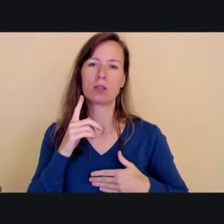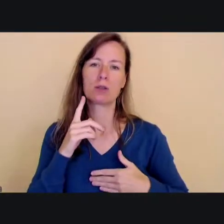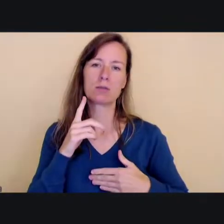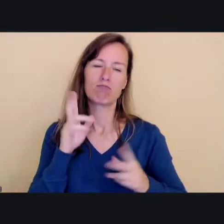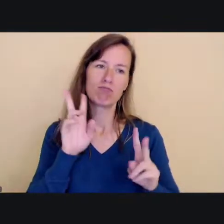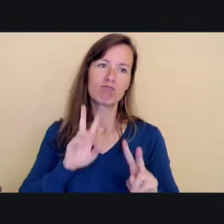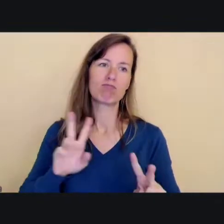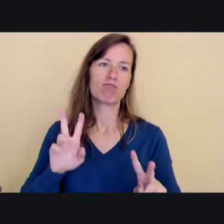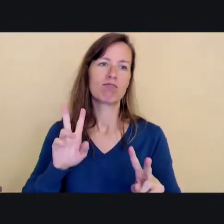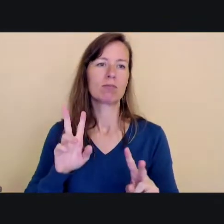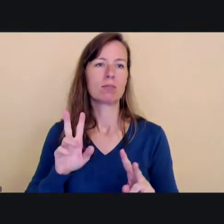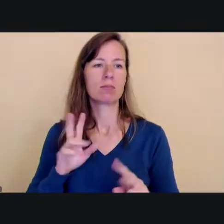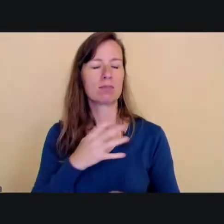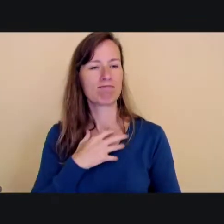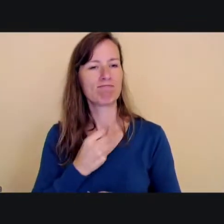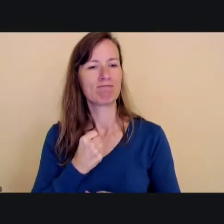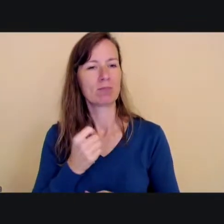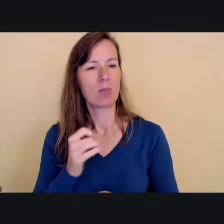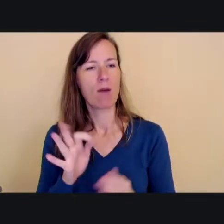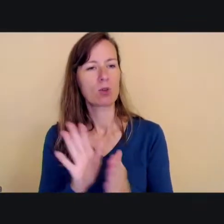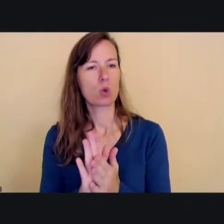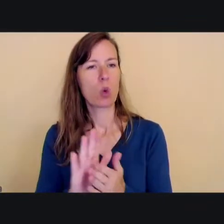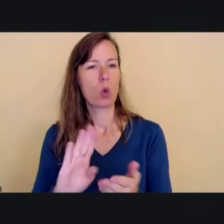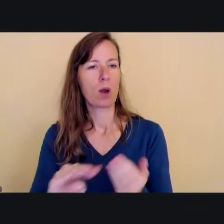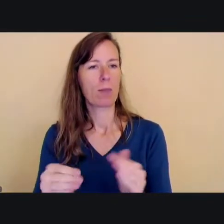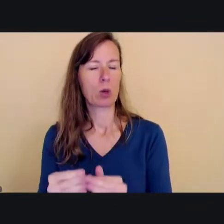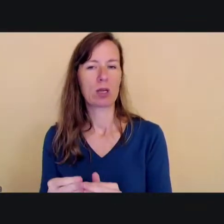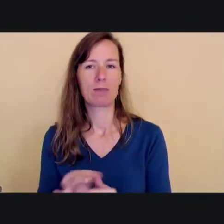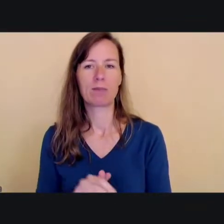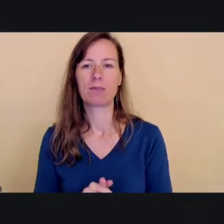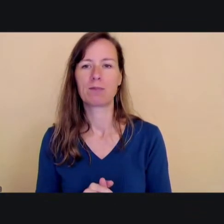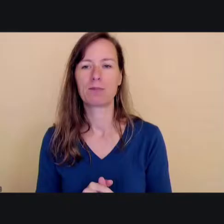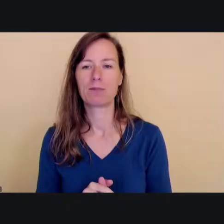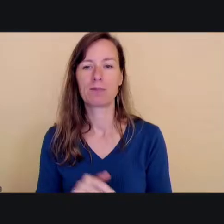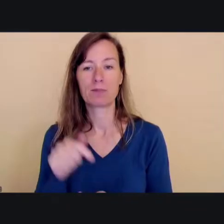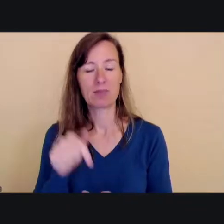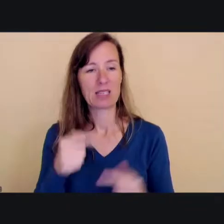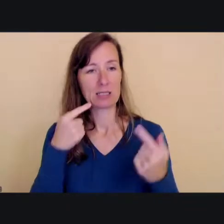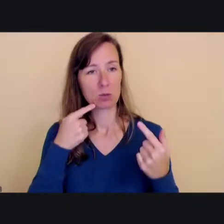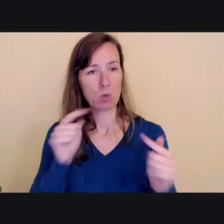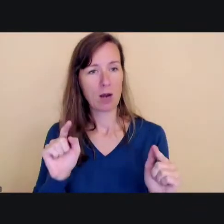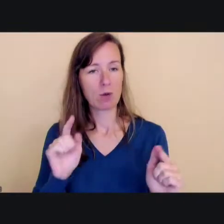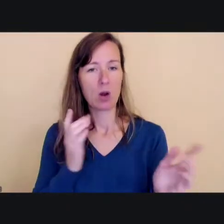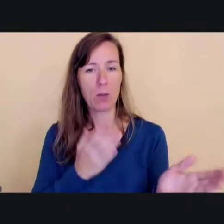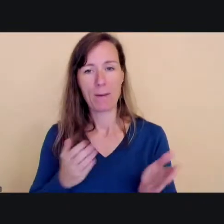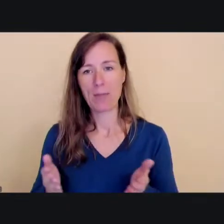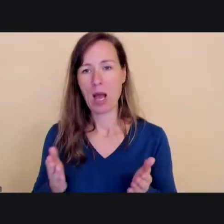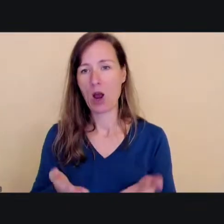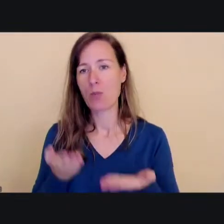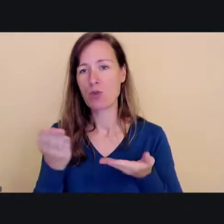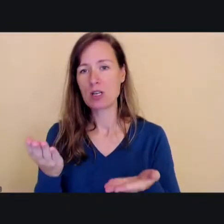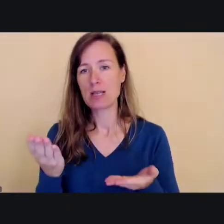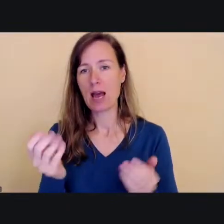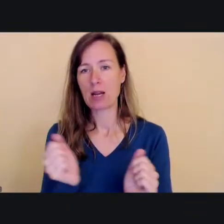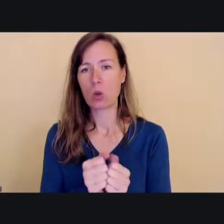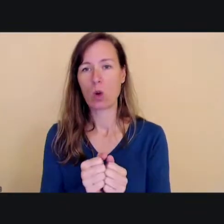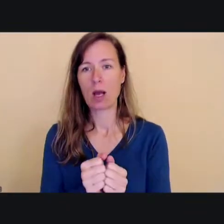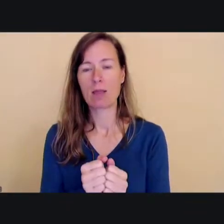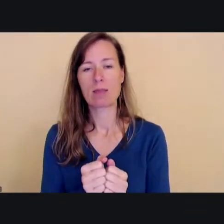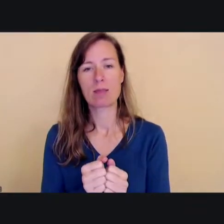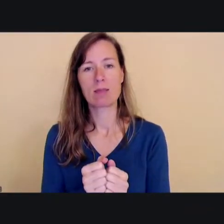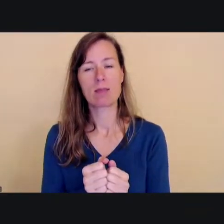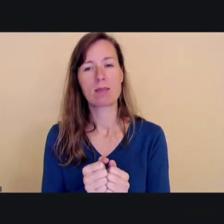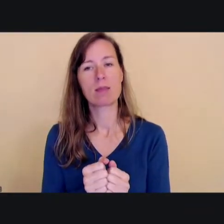community. Be it further resolved that this proclamation be prepared and presented with the wish that the past, present, and future